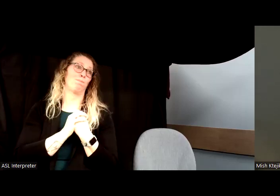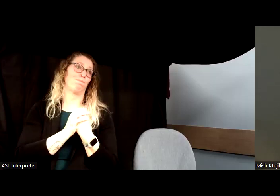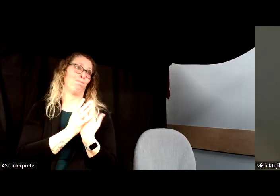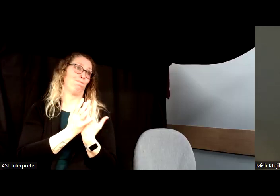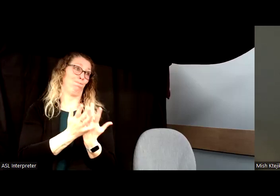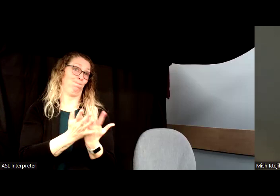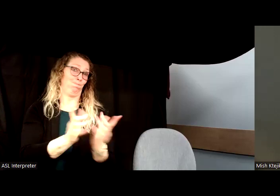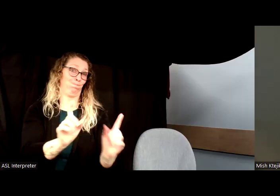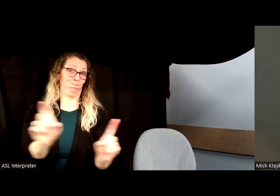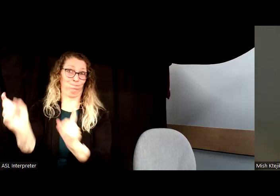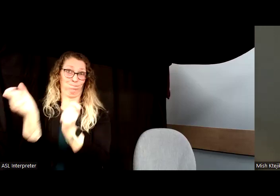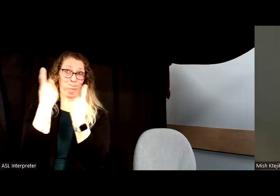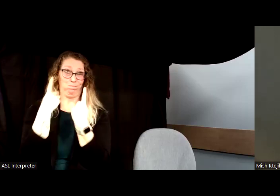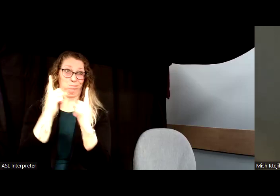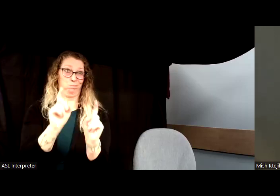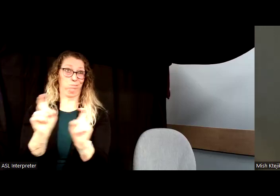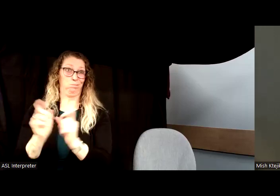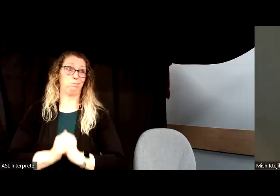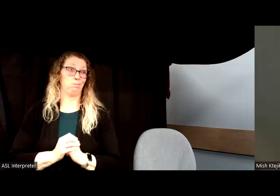Does that make sense?